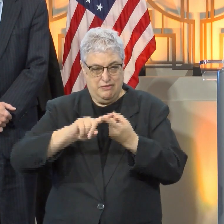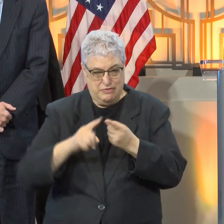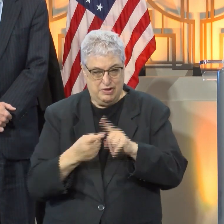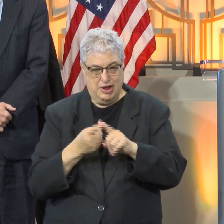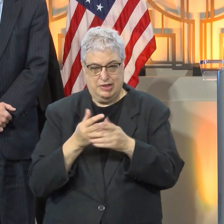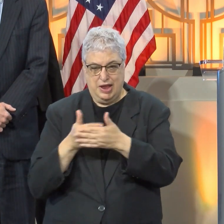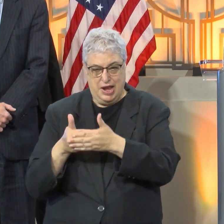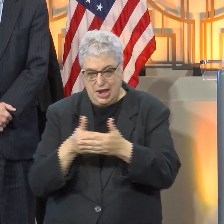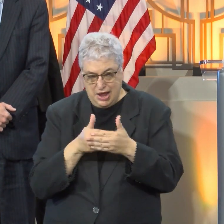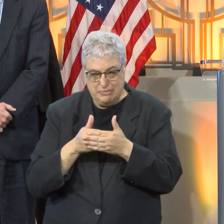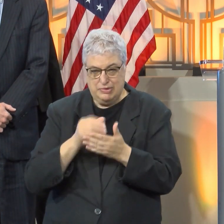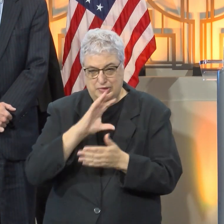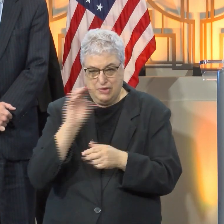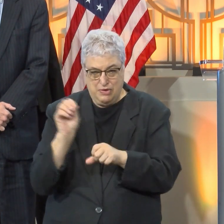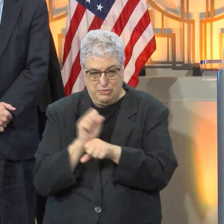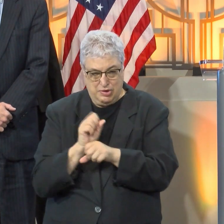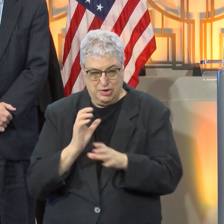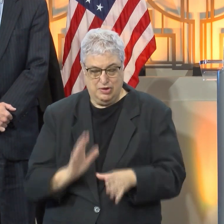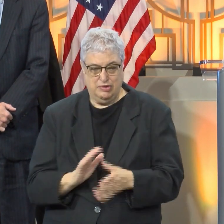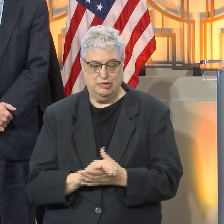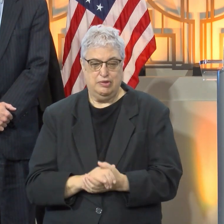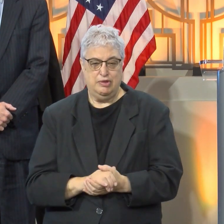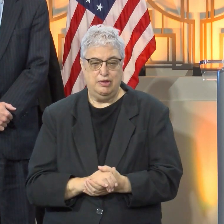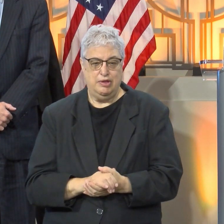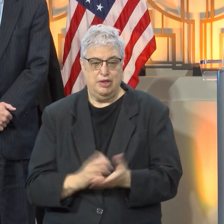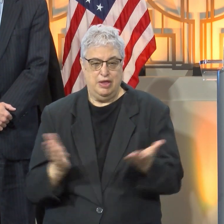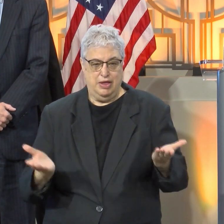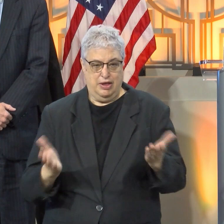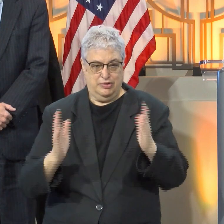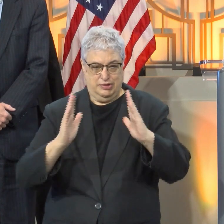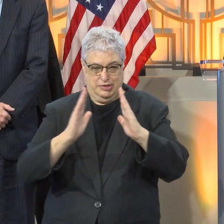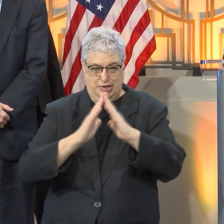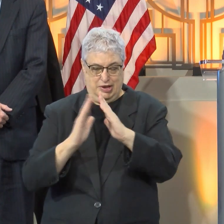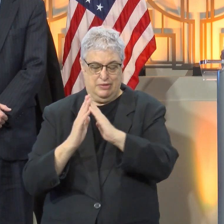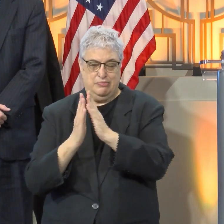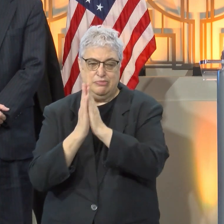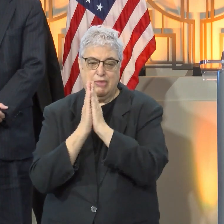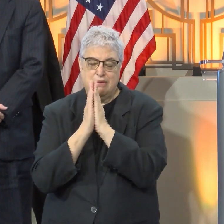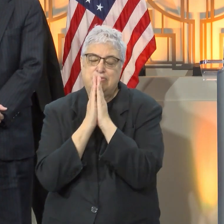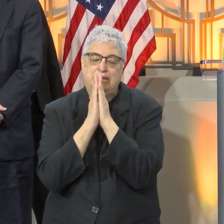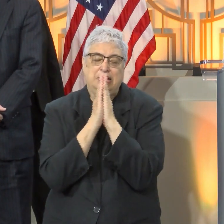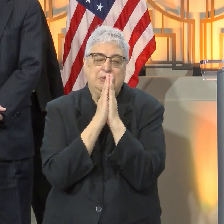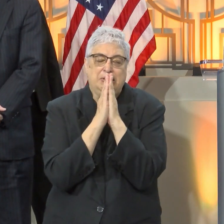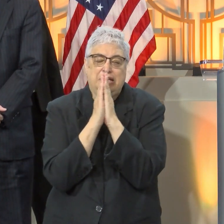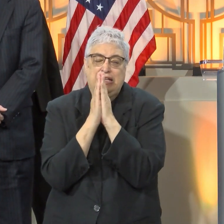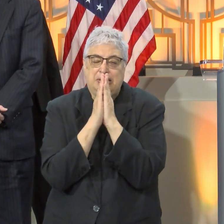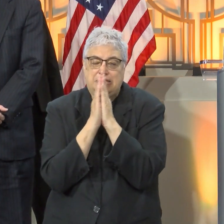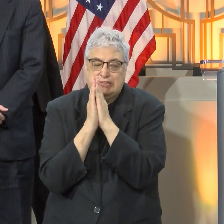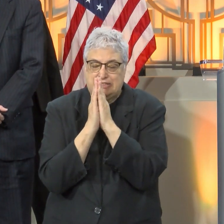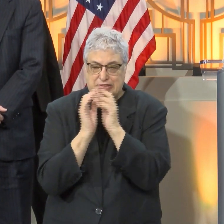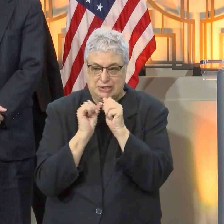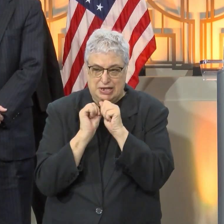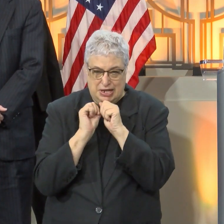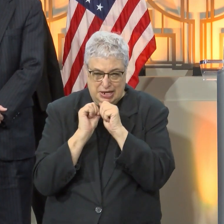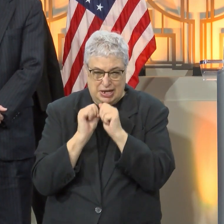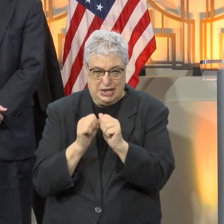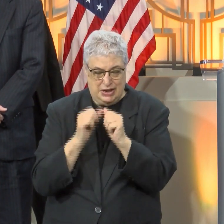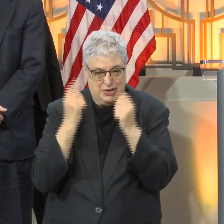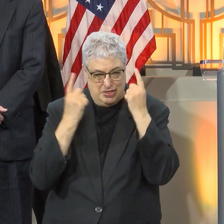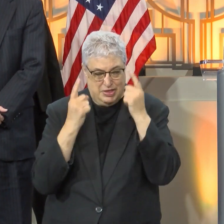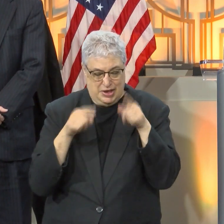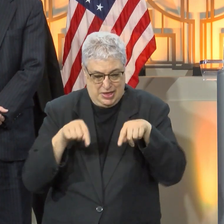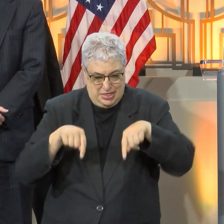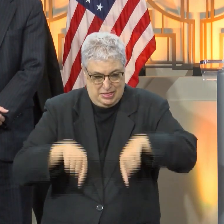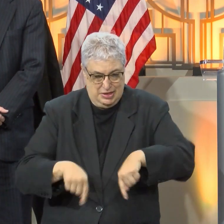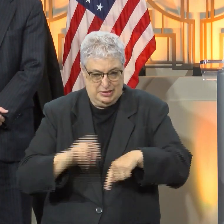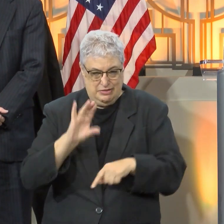coworkers, and that's why, as a city, we are asking everyone to continue to take this virus very